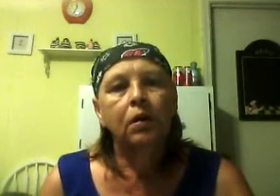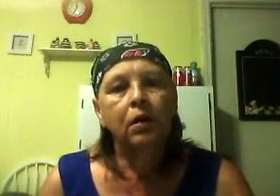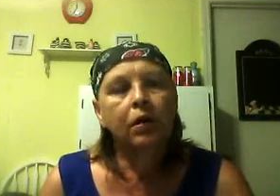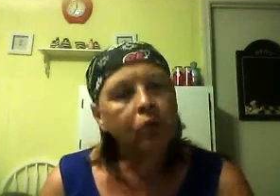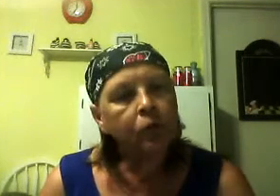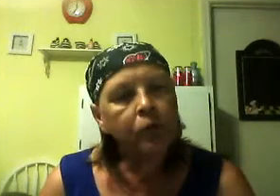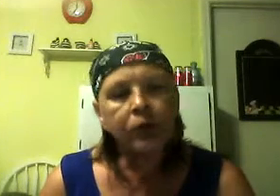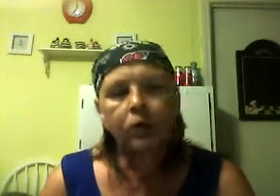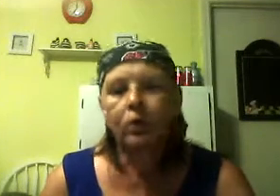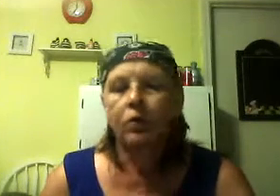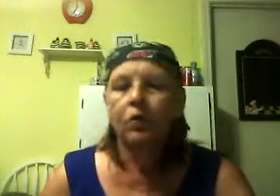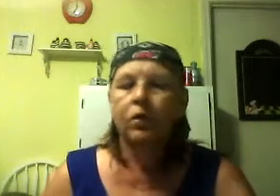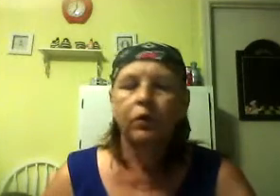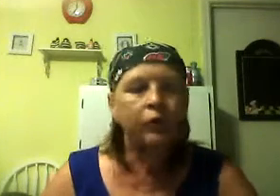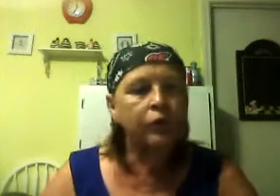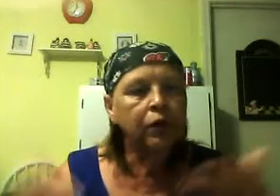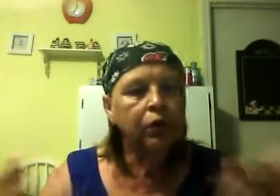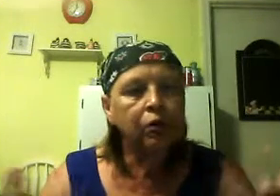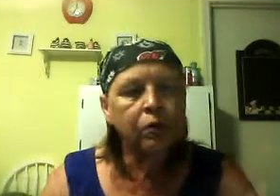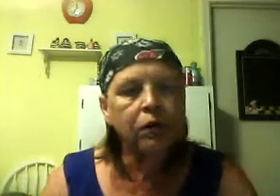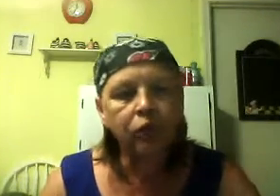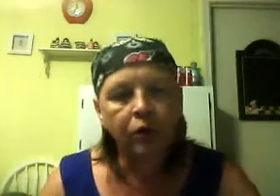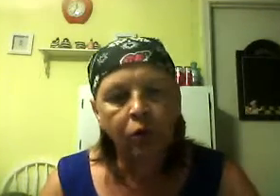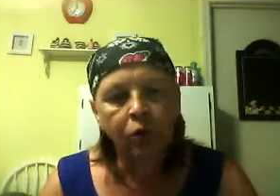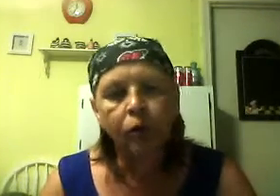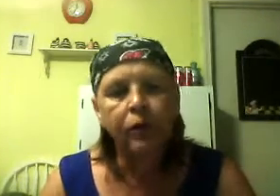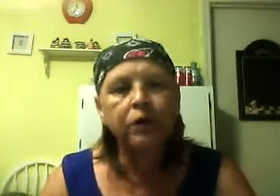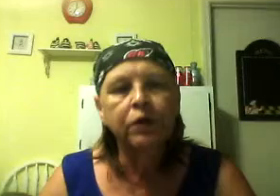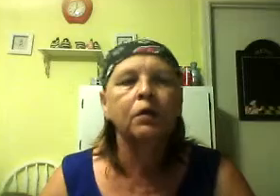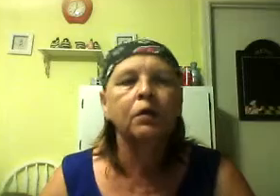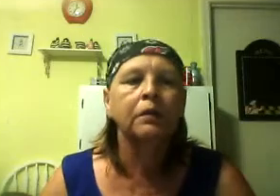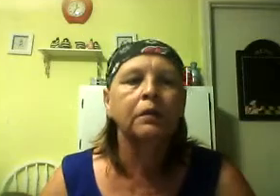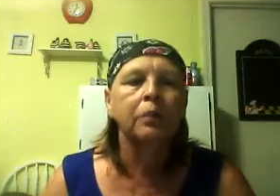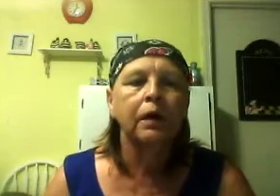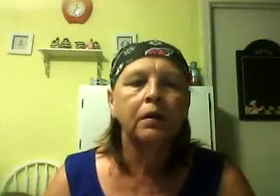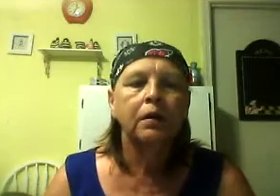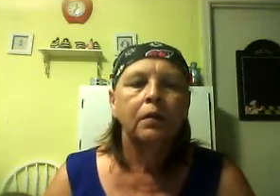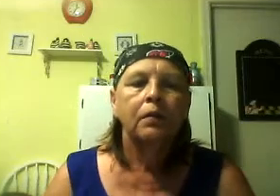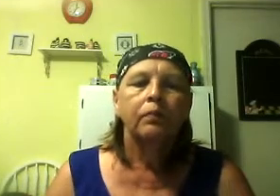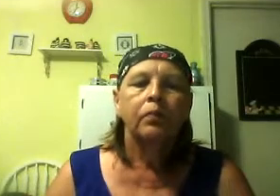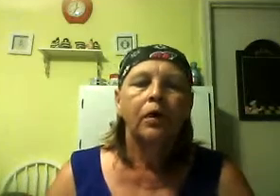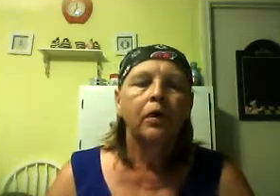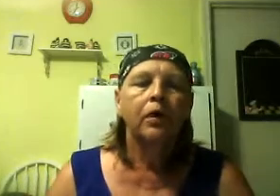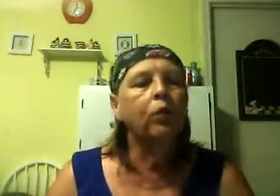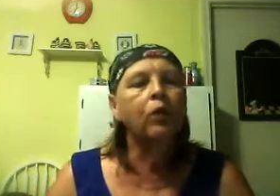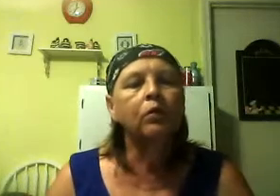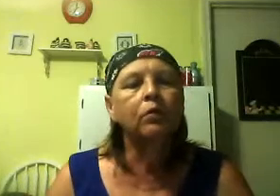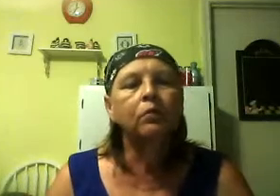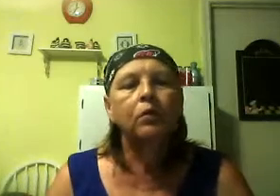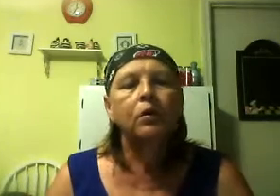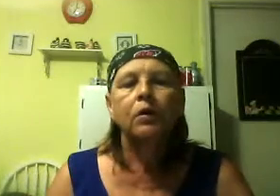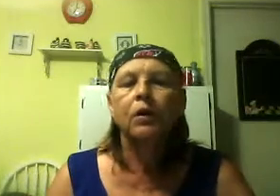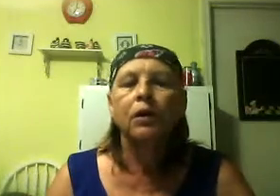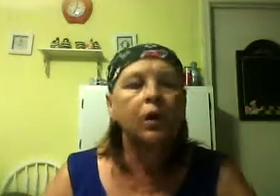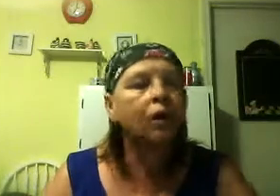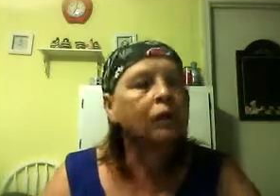and I hope that if there's any newbies, I hope they keep coming back, and I welcome any other